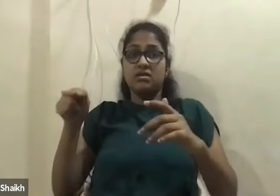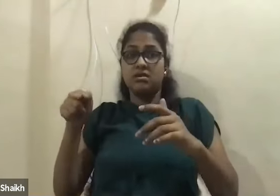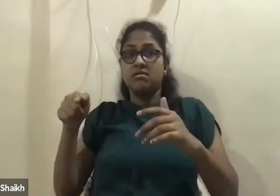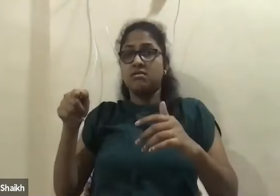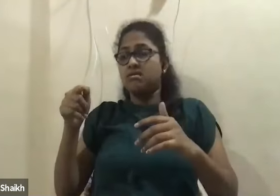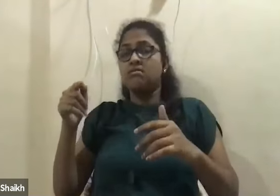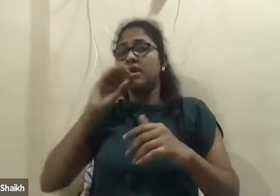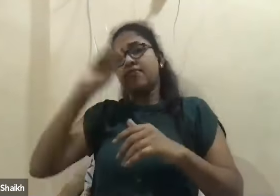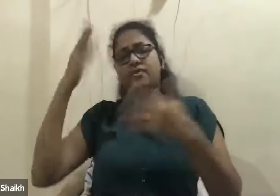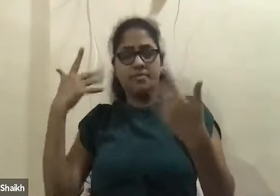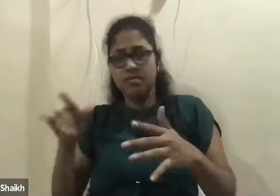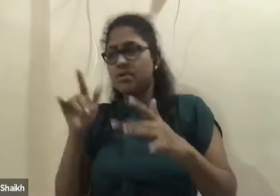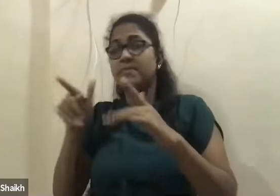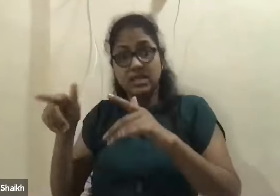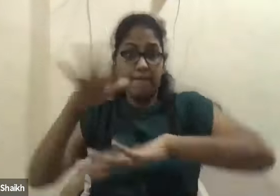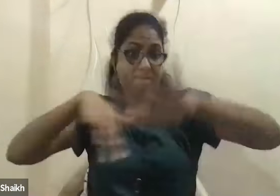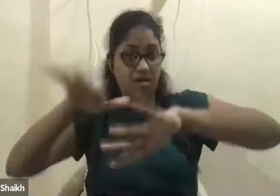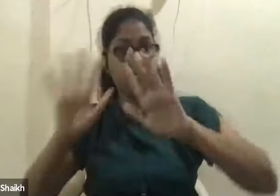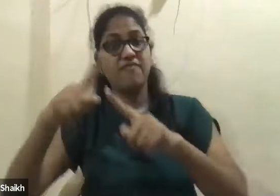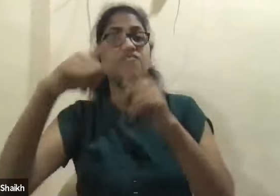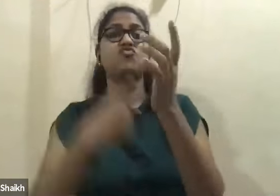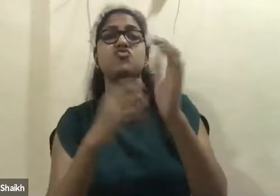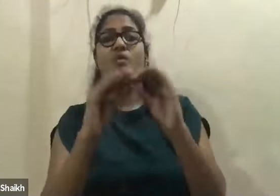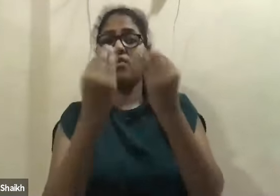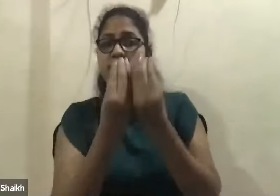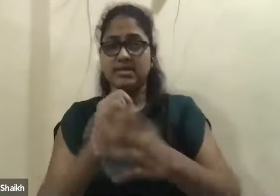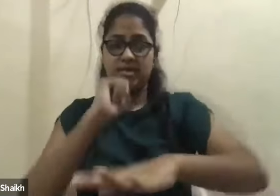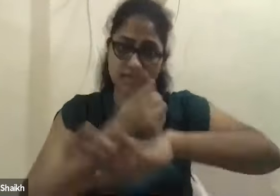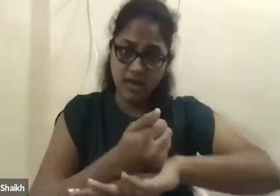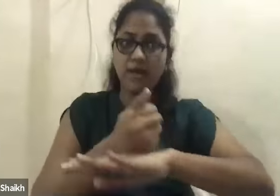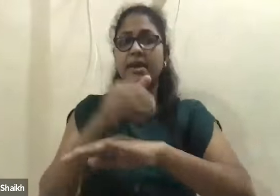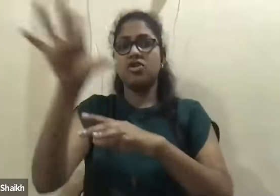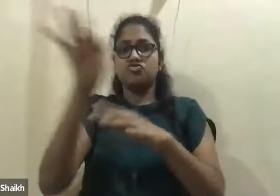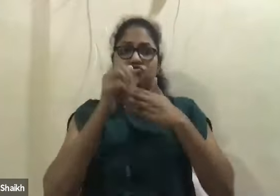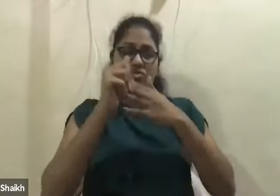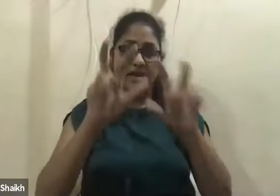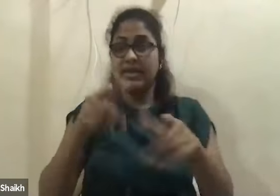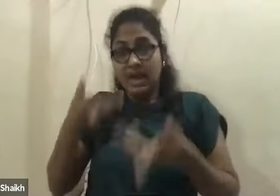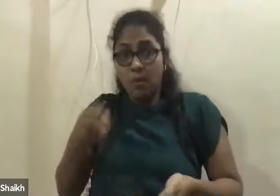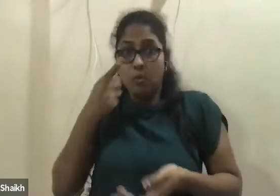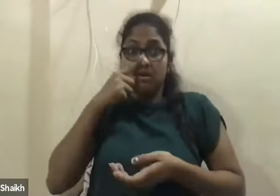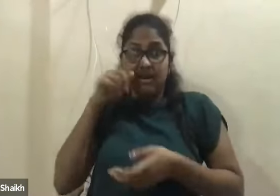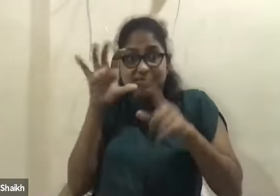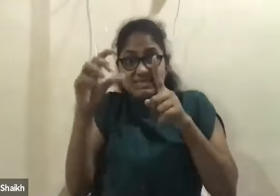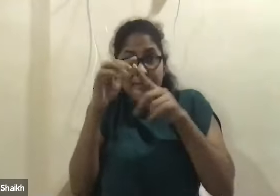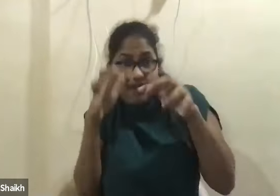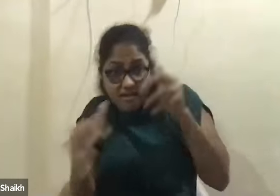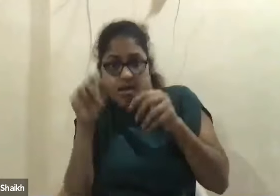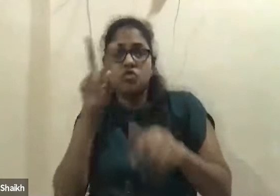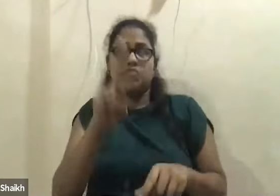also appointing a guardian. Now she is 22 years old. She has cerebral